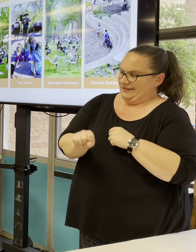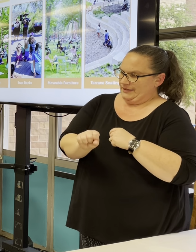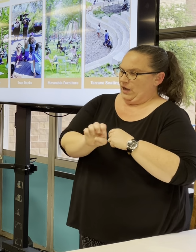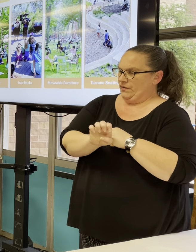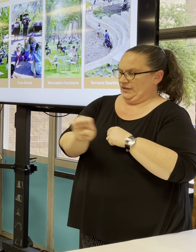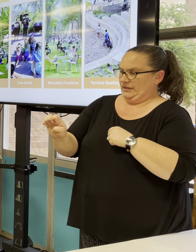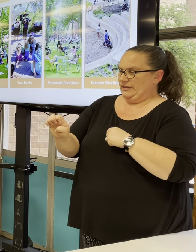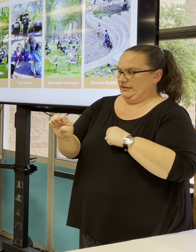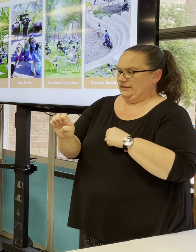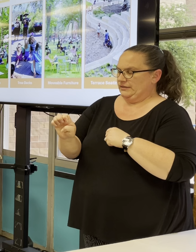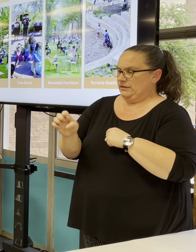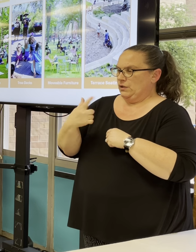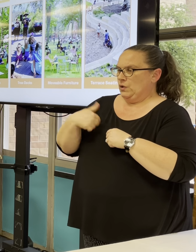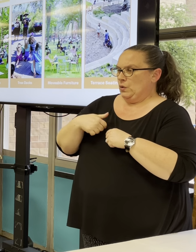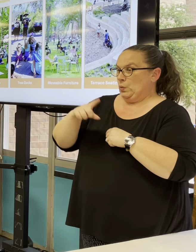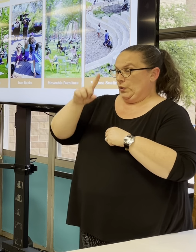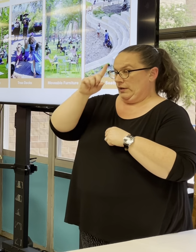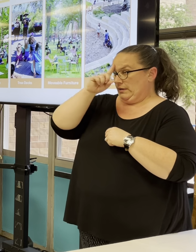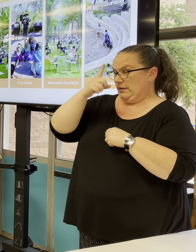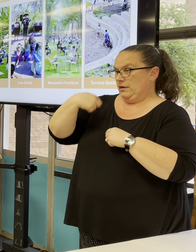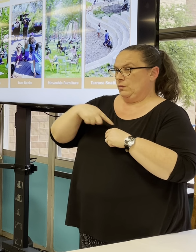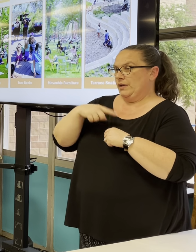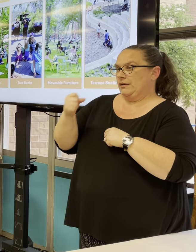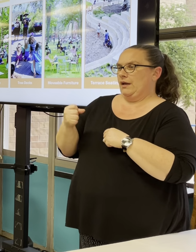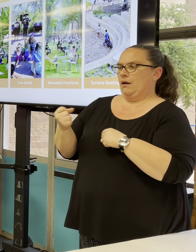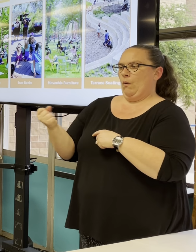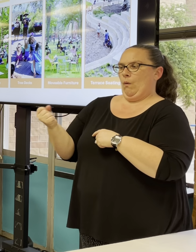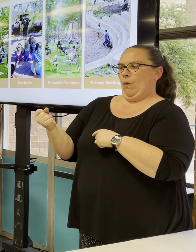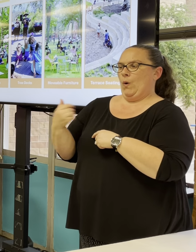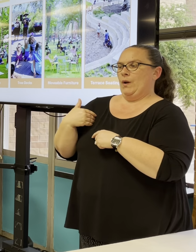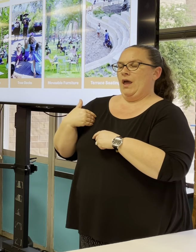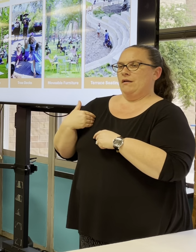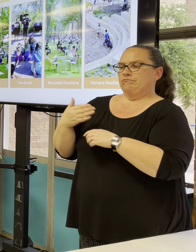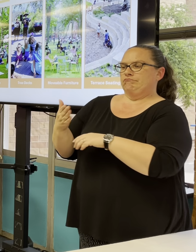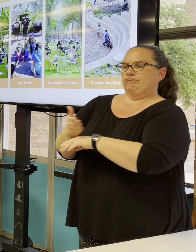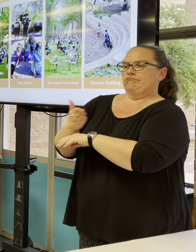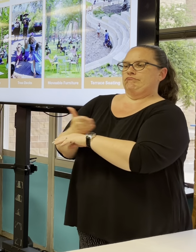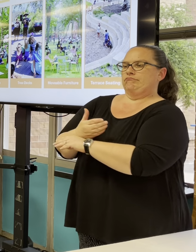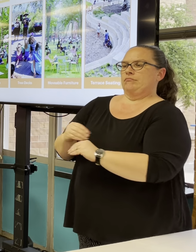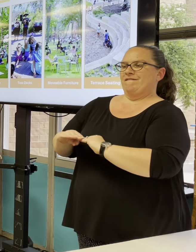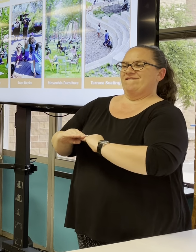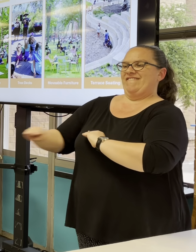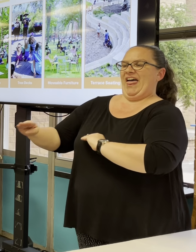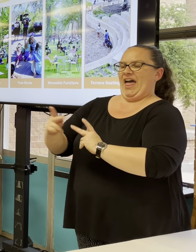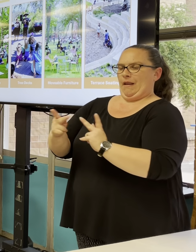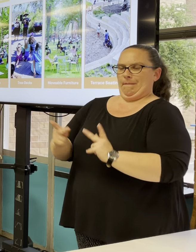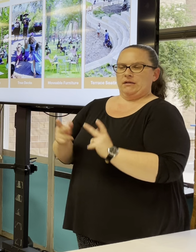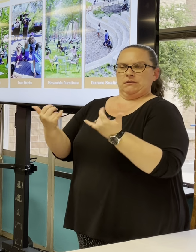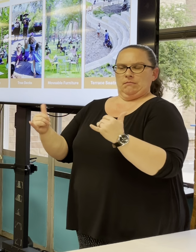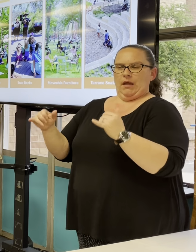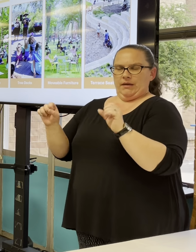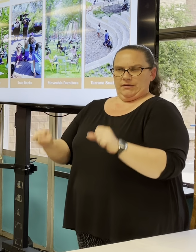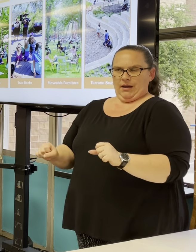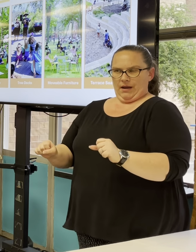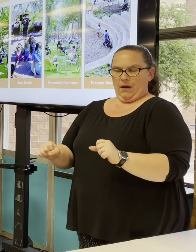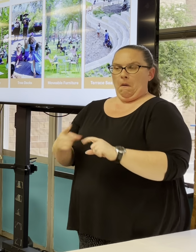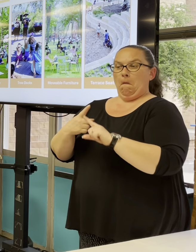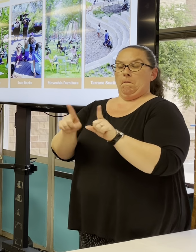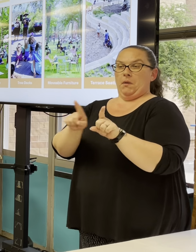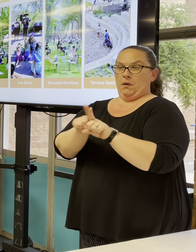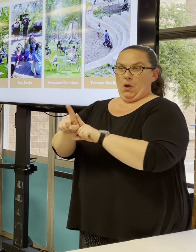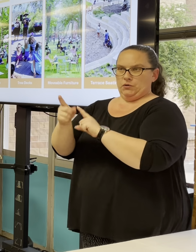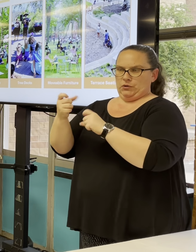side there. We think we can hold back and make more flat space for play, but then also use that change in grade to make some